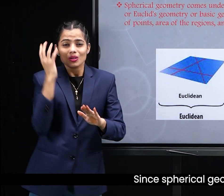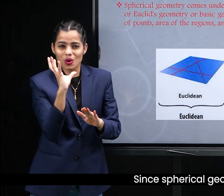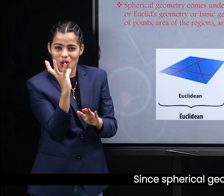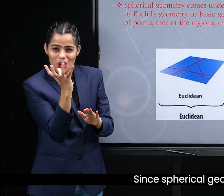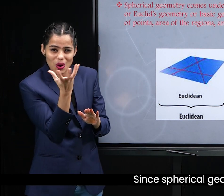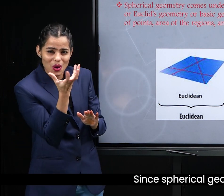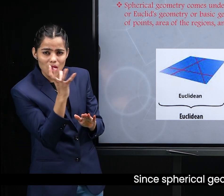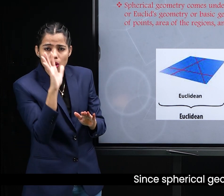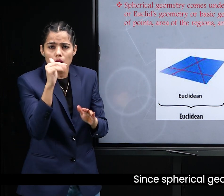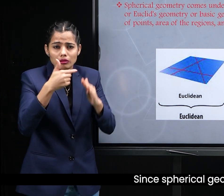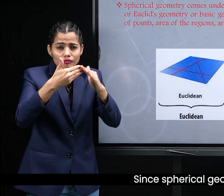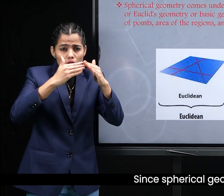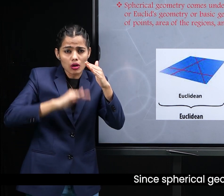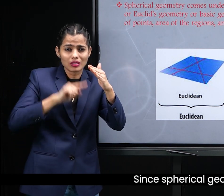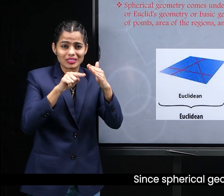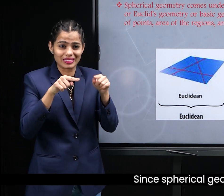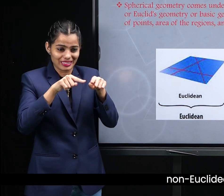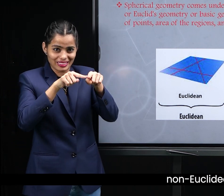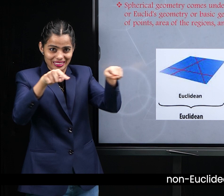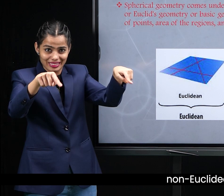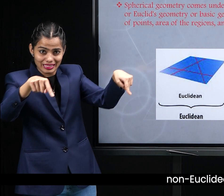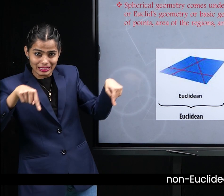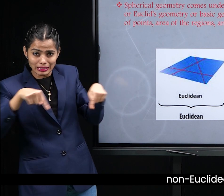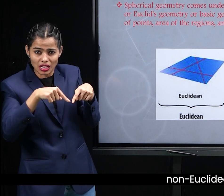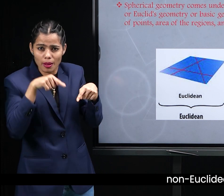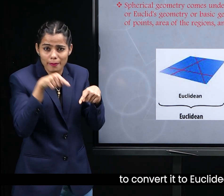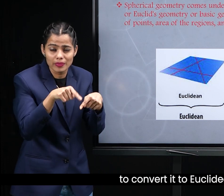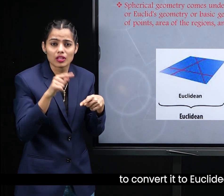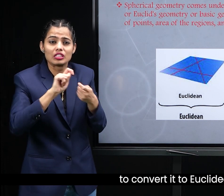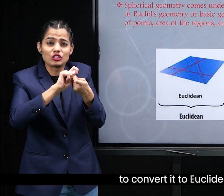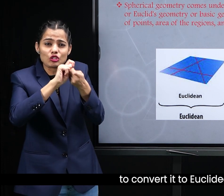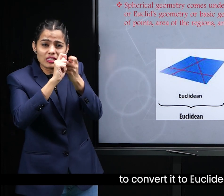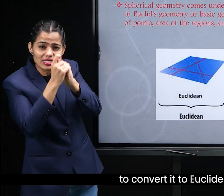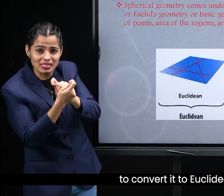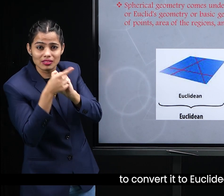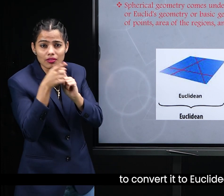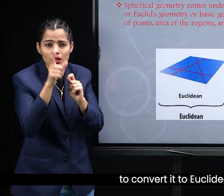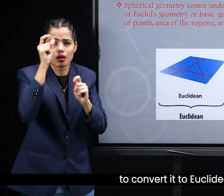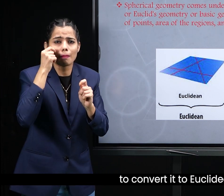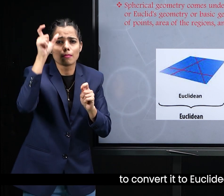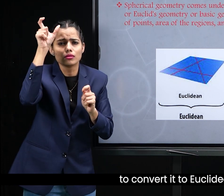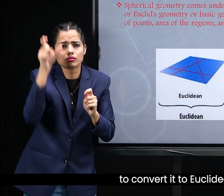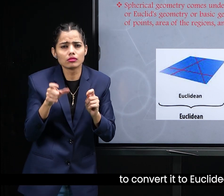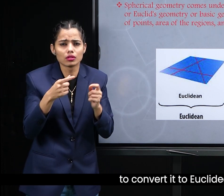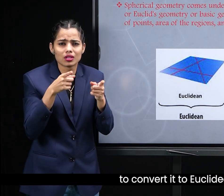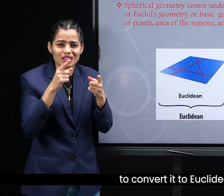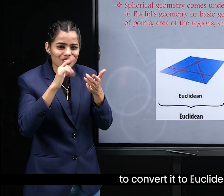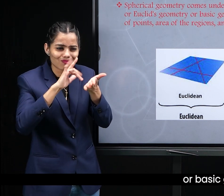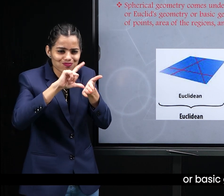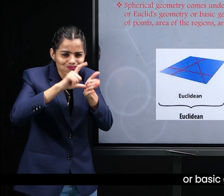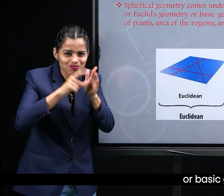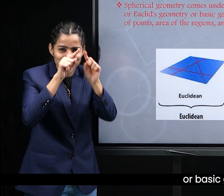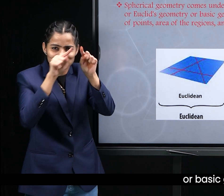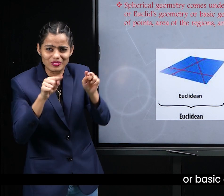Since spherical geometry comes under non-Euclidean geometry, to convert it to Euclidean or Euclid's